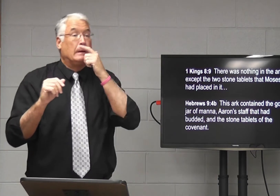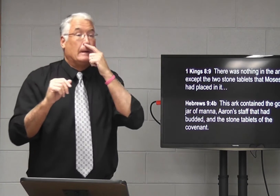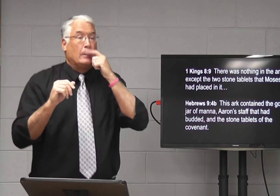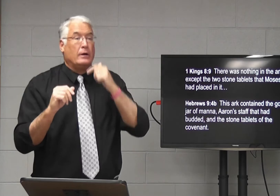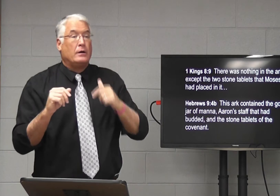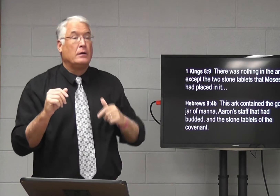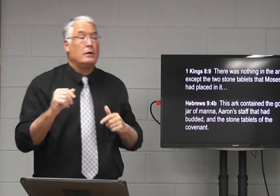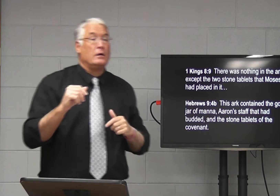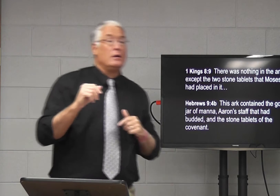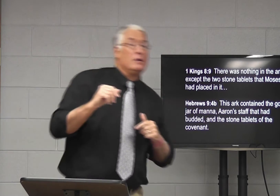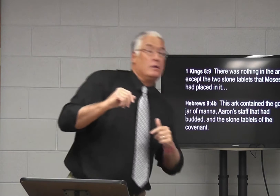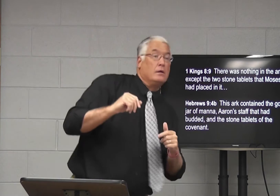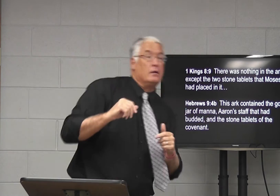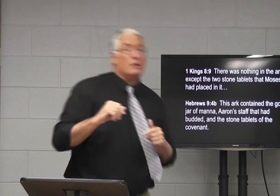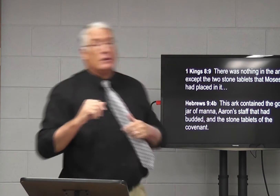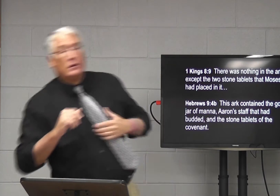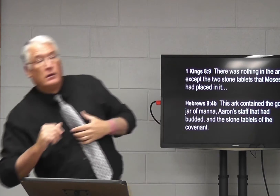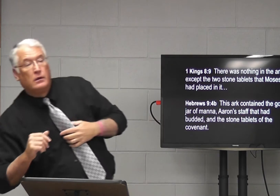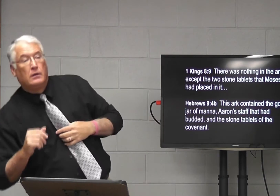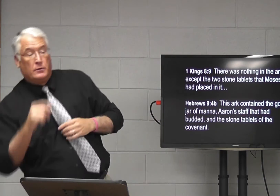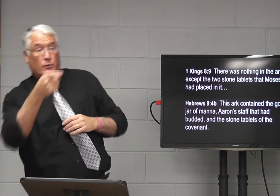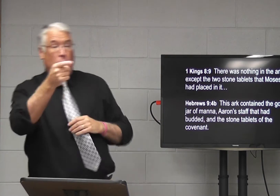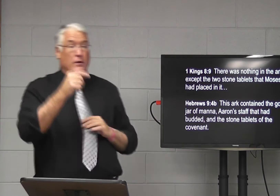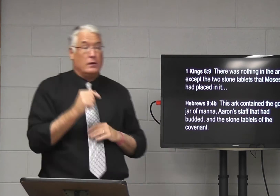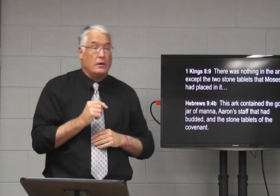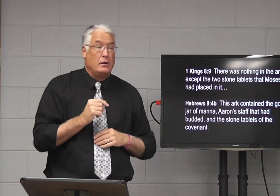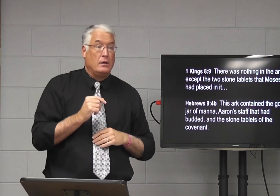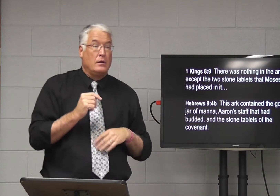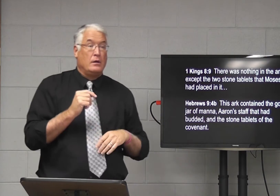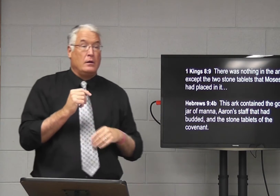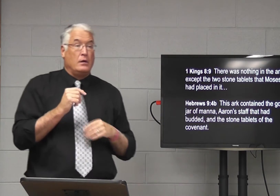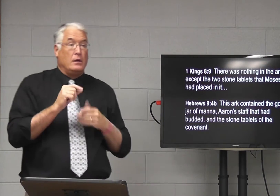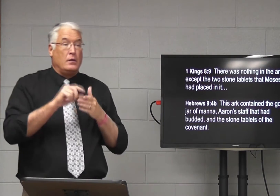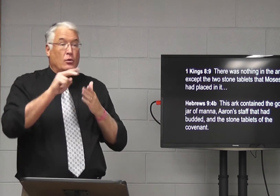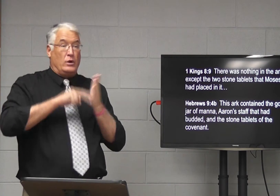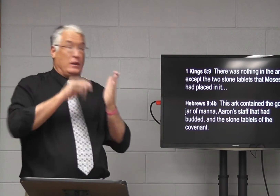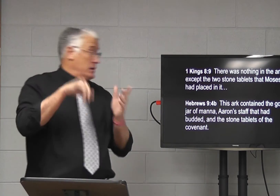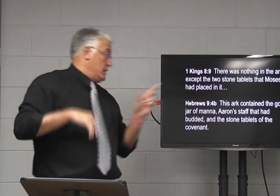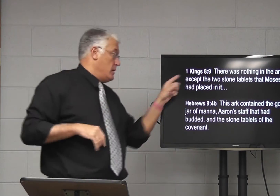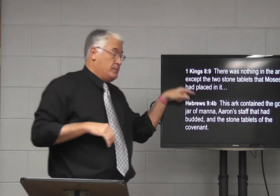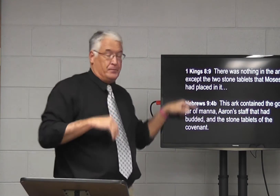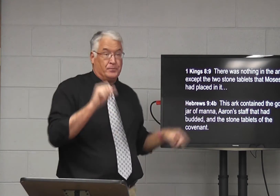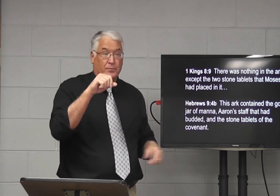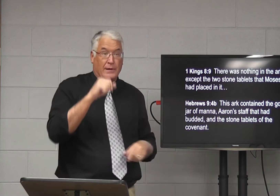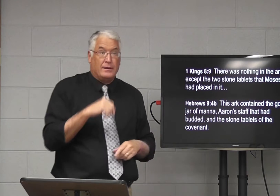I don't think I ever remember reading that. So,